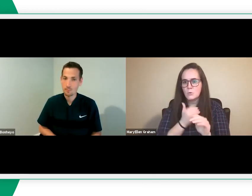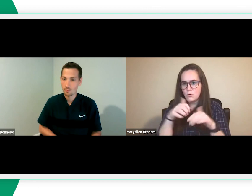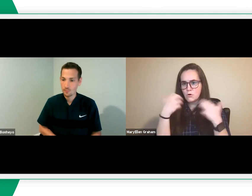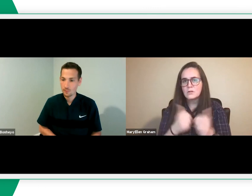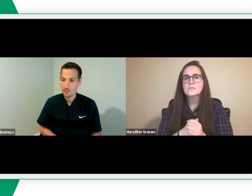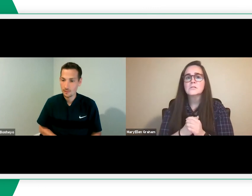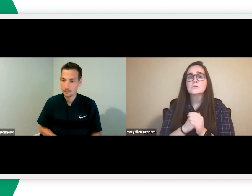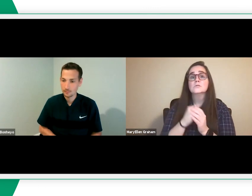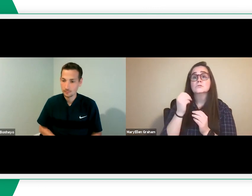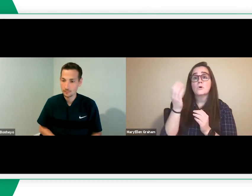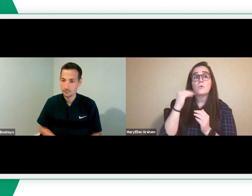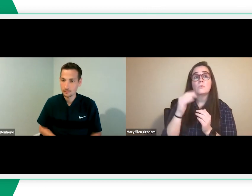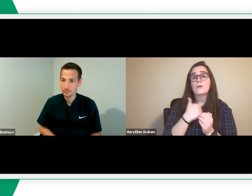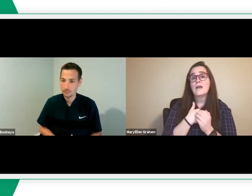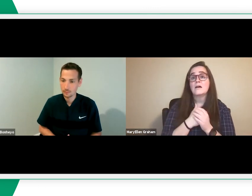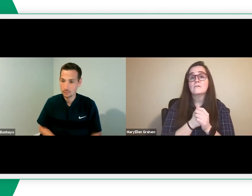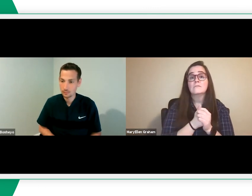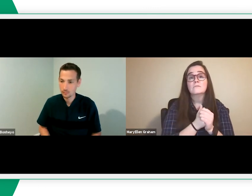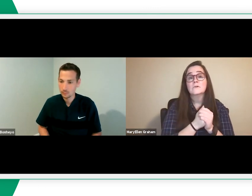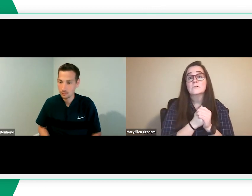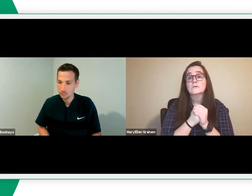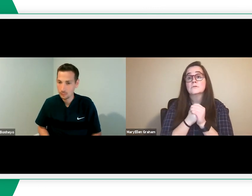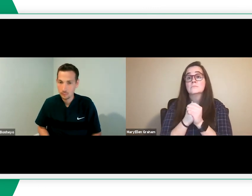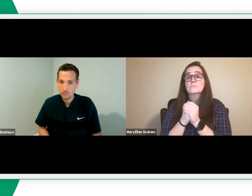that we want to remind everybody about.